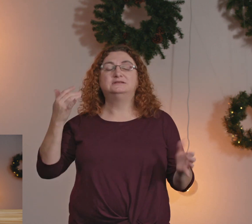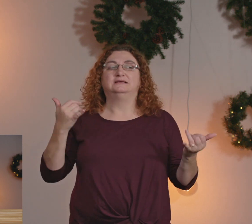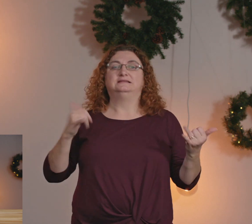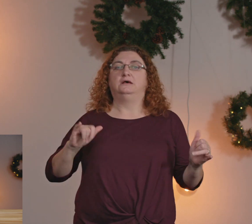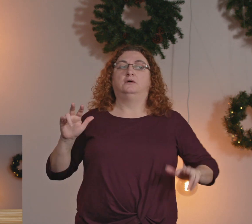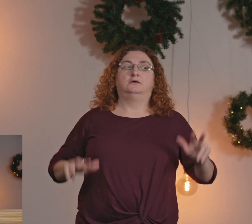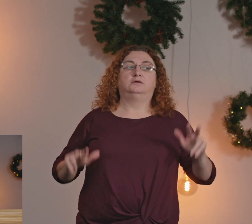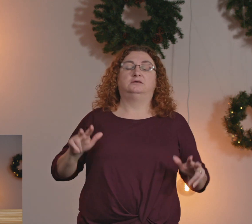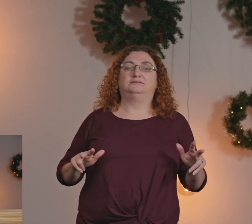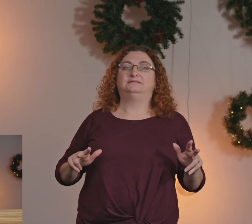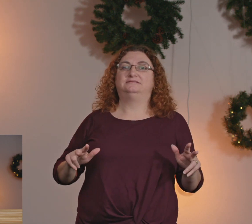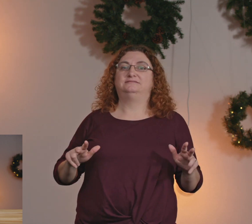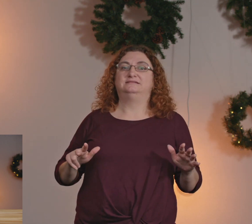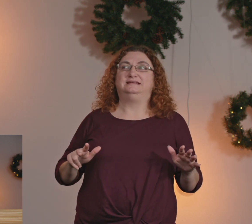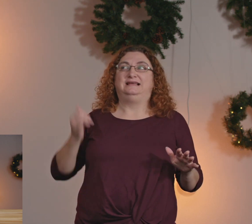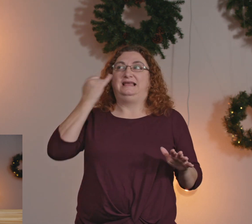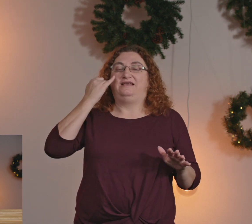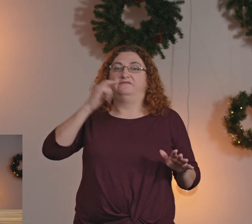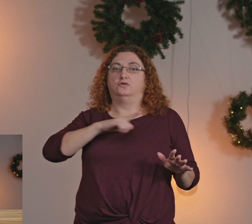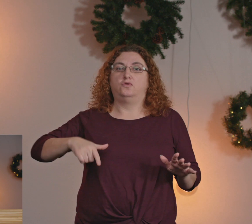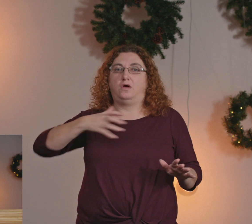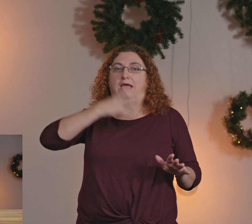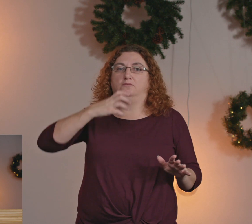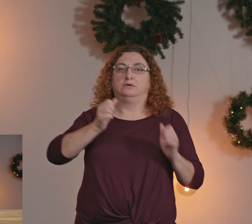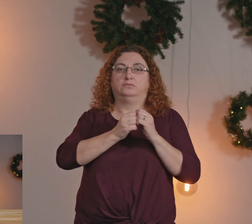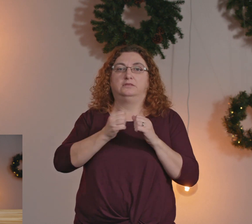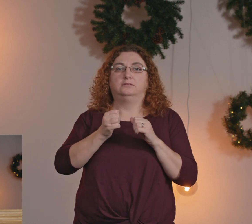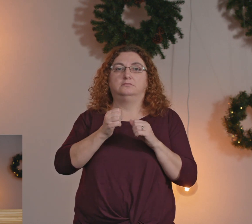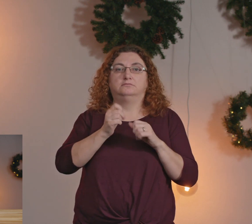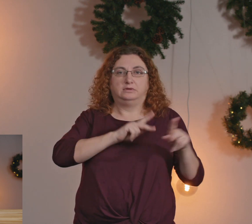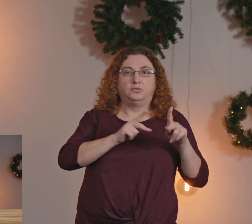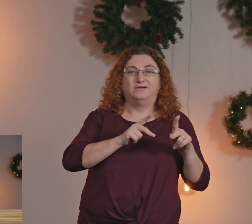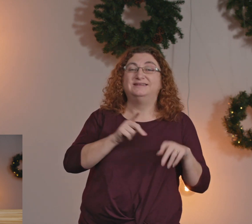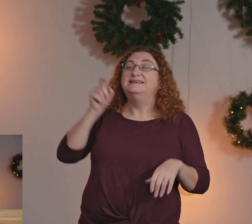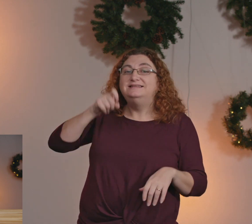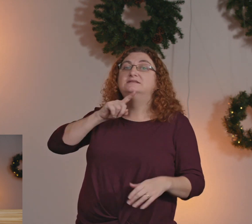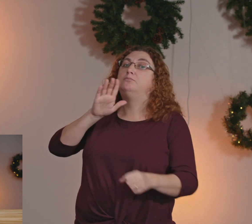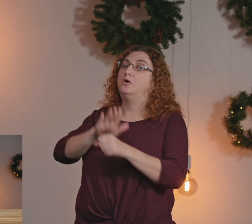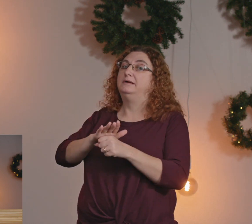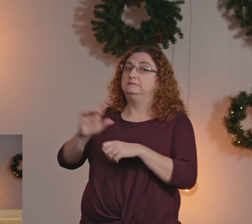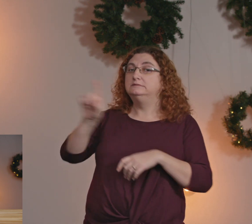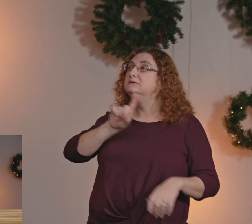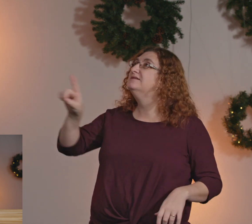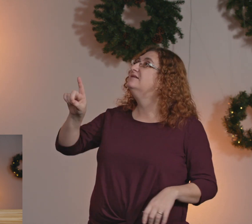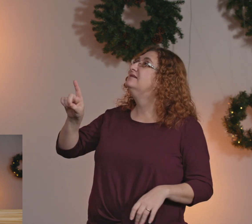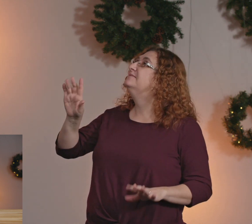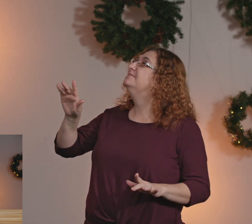of unsure about what the Lord's going to break out in anger to the people of Israel. And so he needs a guarantee that God's not going to do that. So he says,